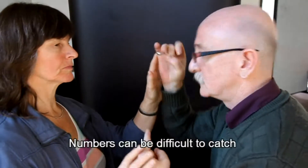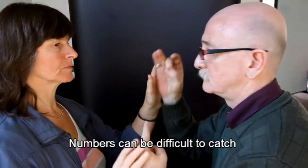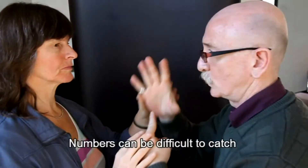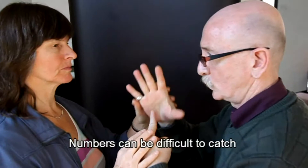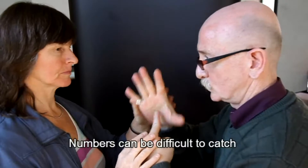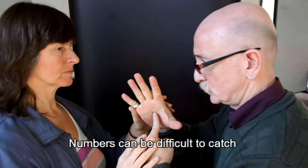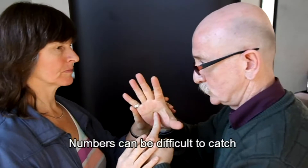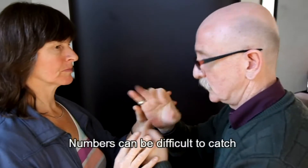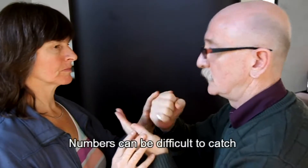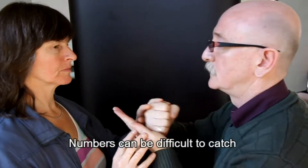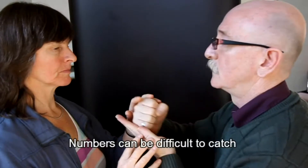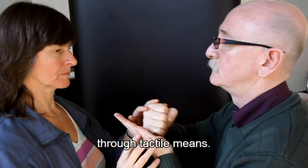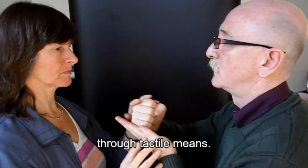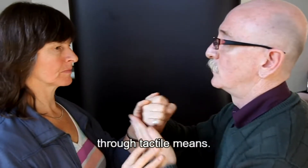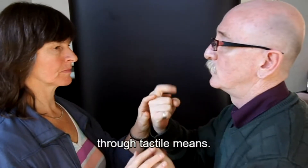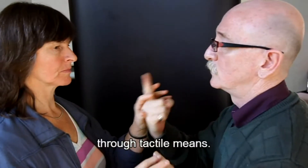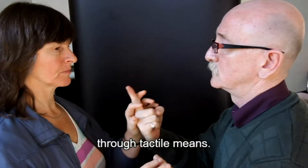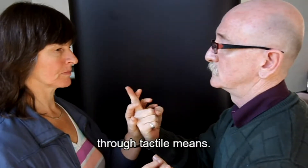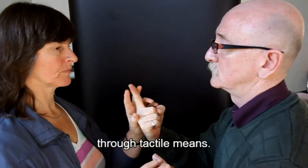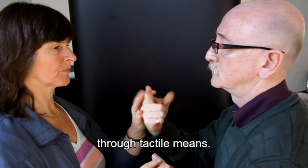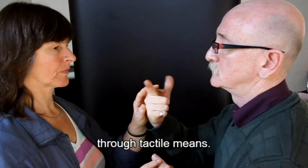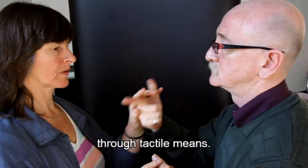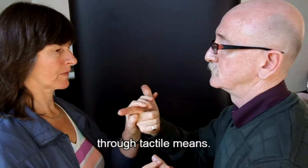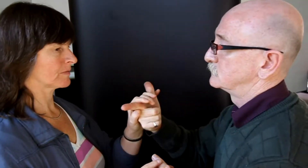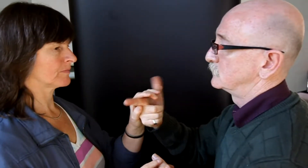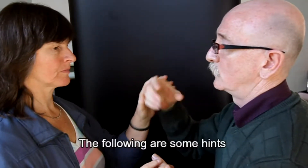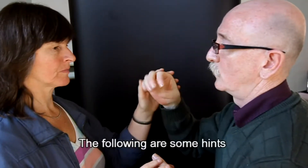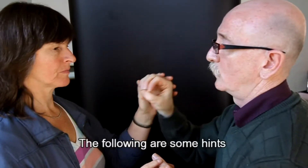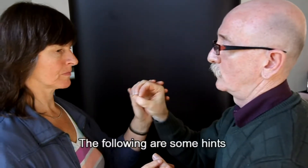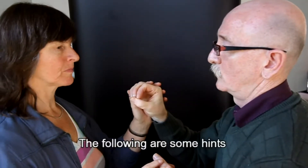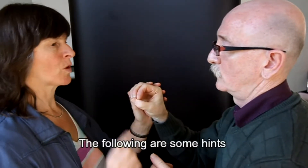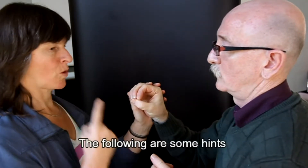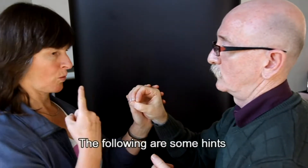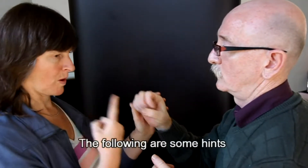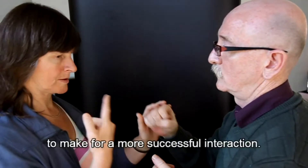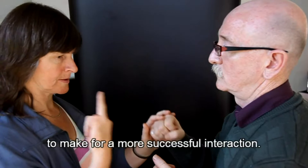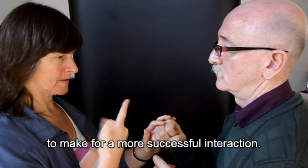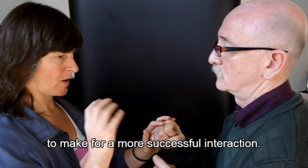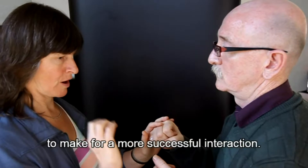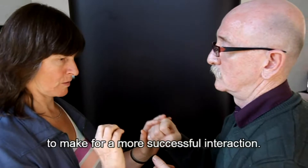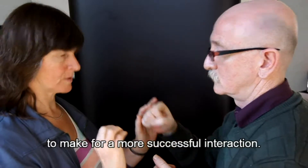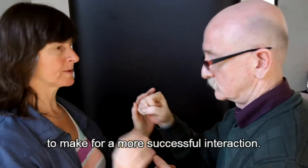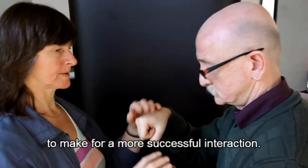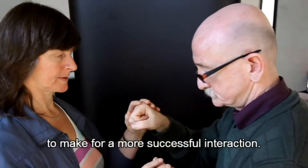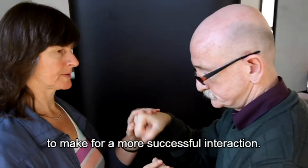Numbers can be difficult to catch through tactile means. The following are some hints to make for a more successful